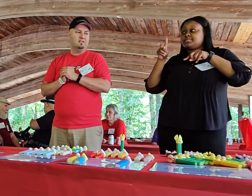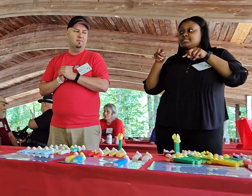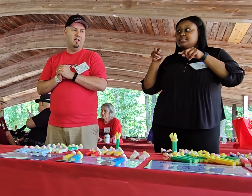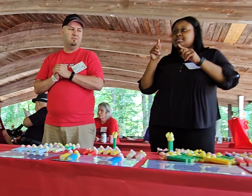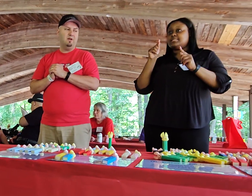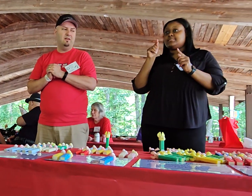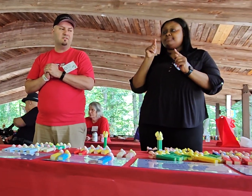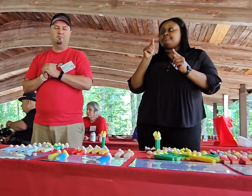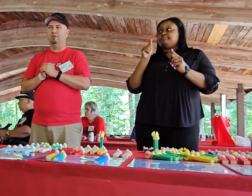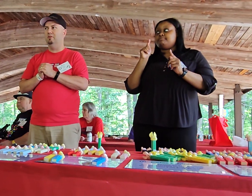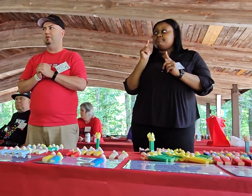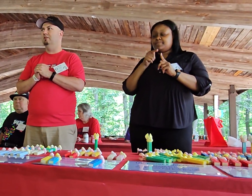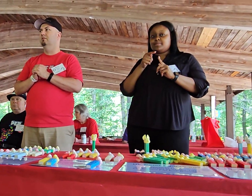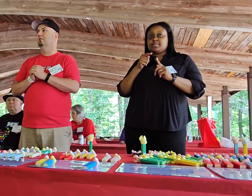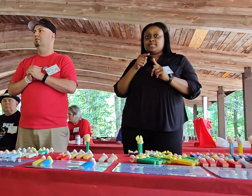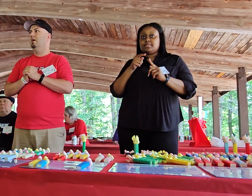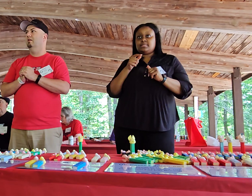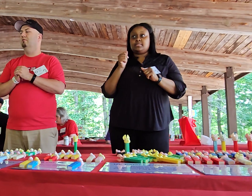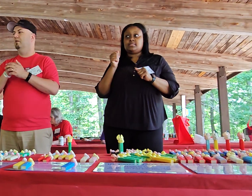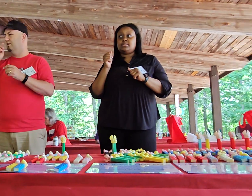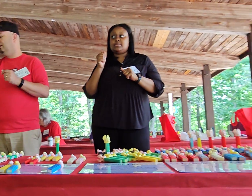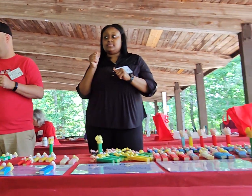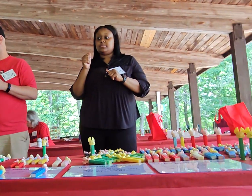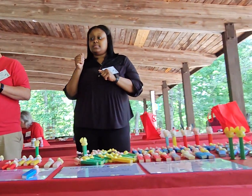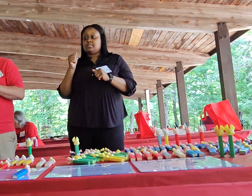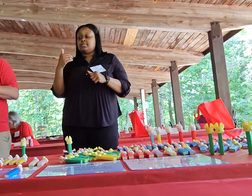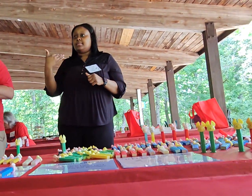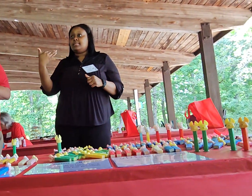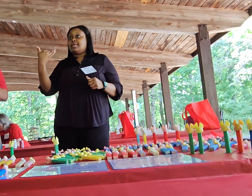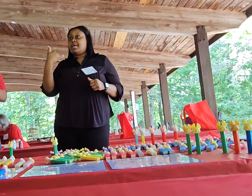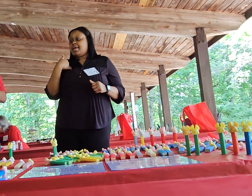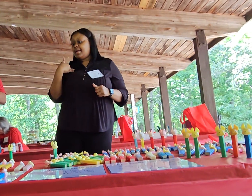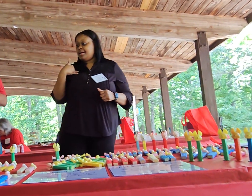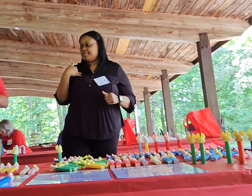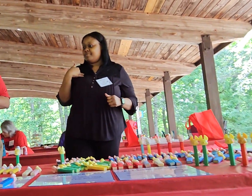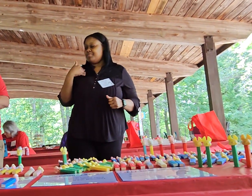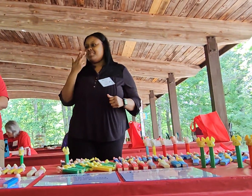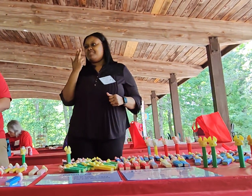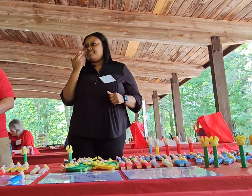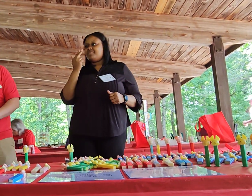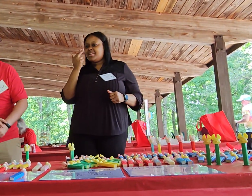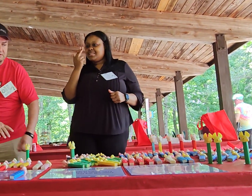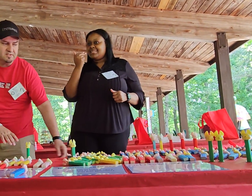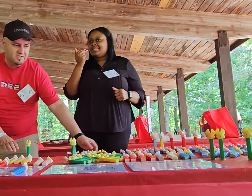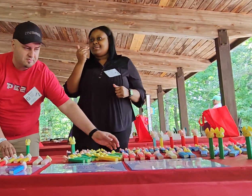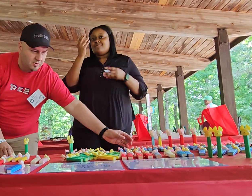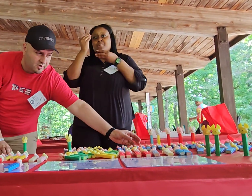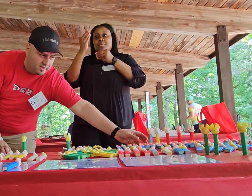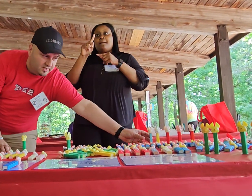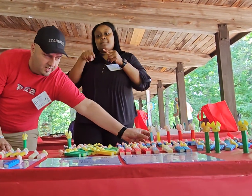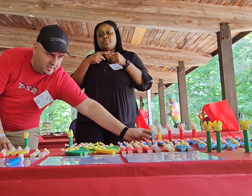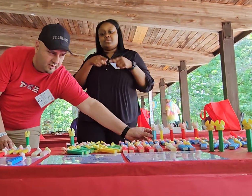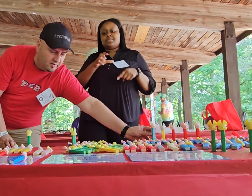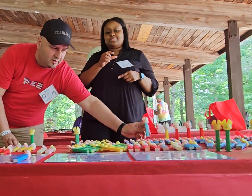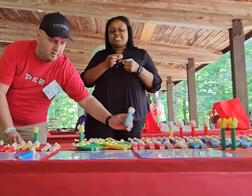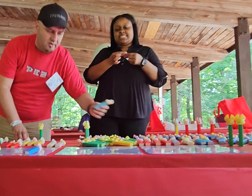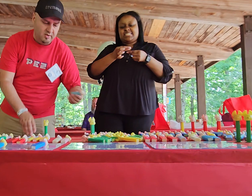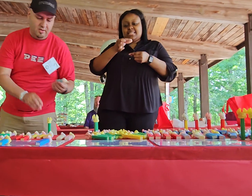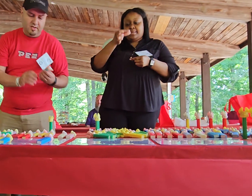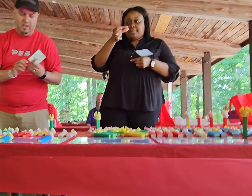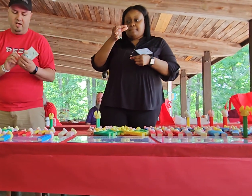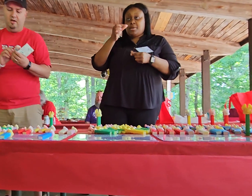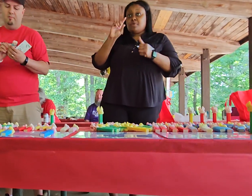is that sometimes you have some really kind of funky, rare things on stems. For instance, this one